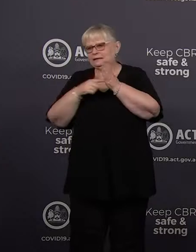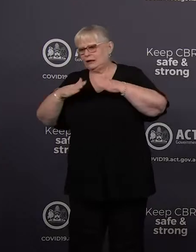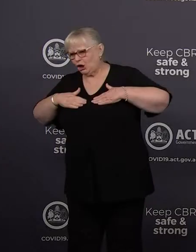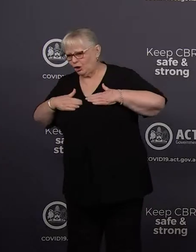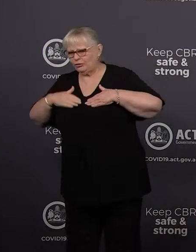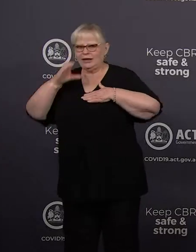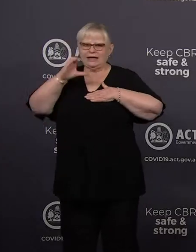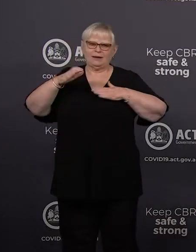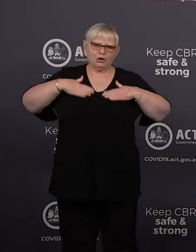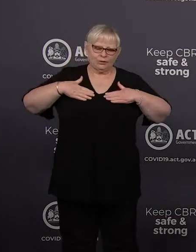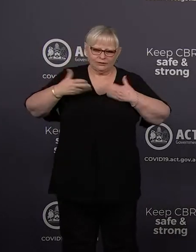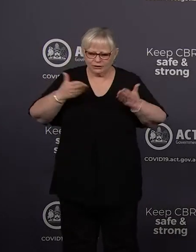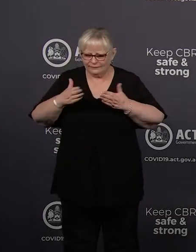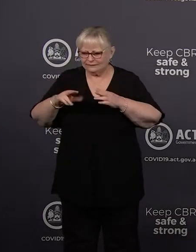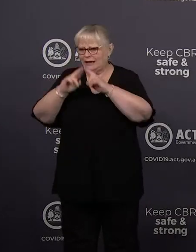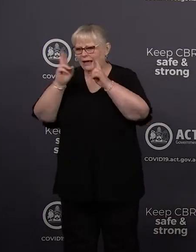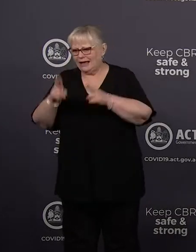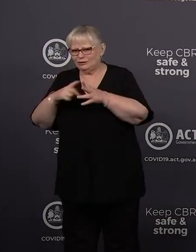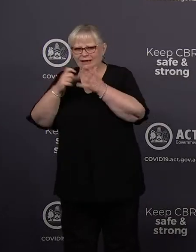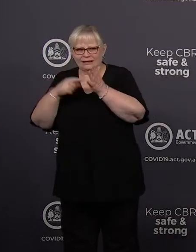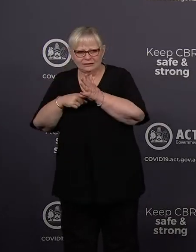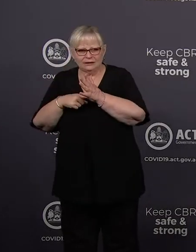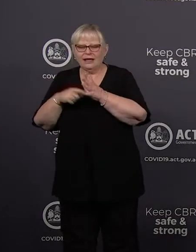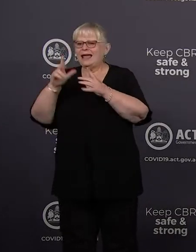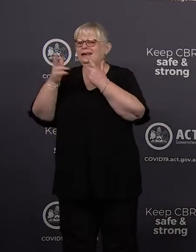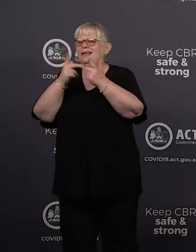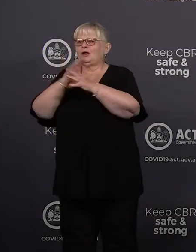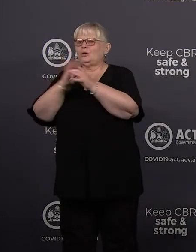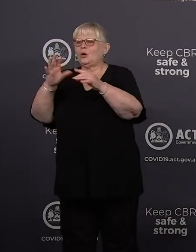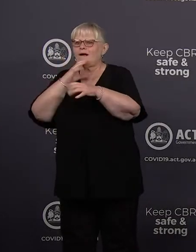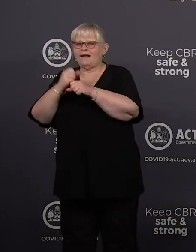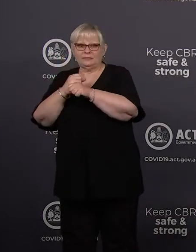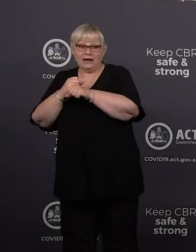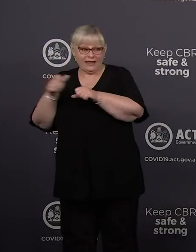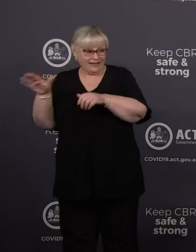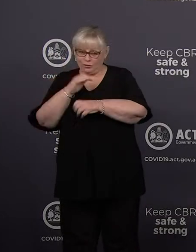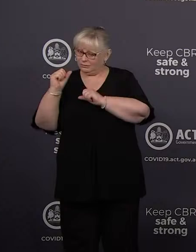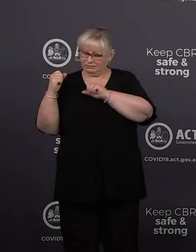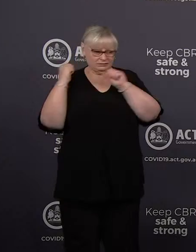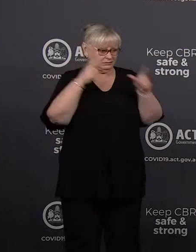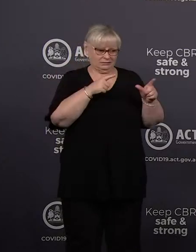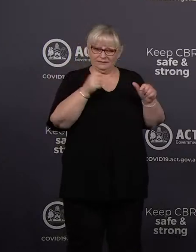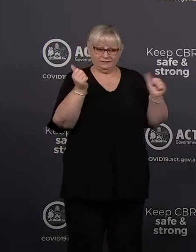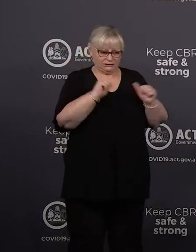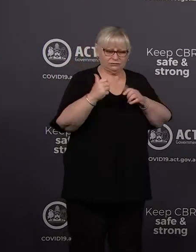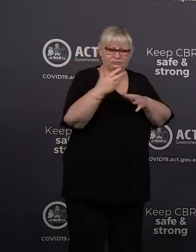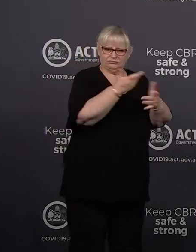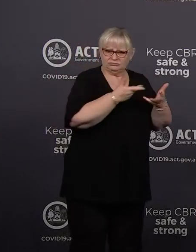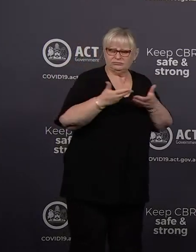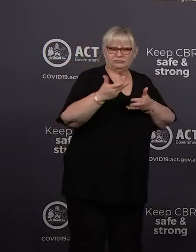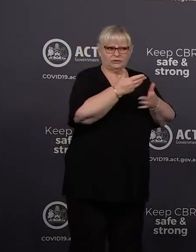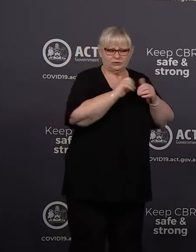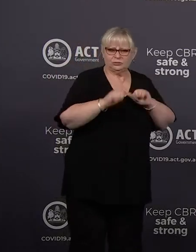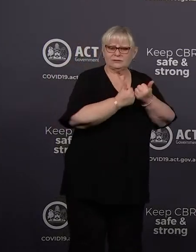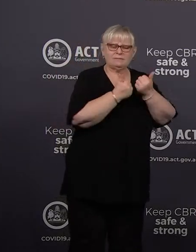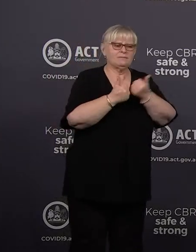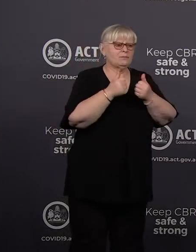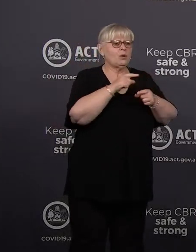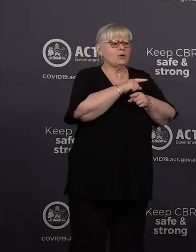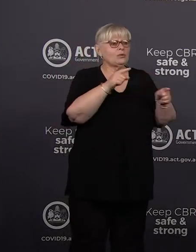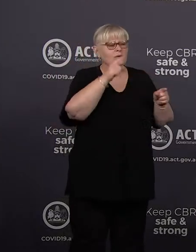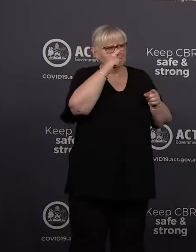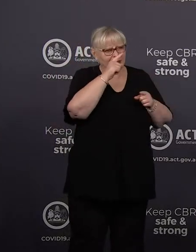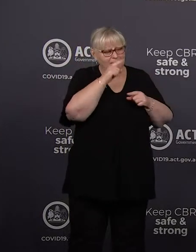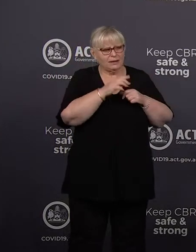Services, Housing ACT and our non-government partners have all been on site working very closely together to provide support